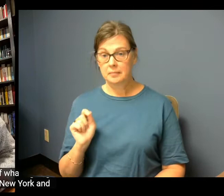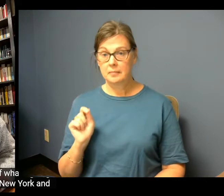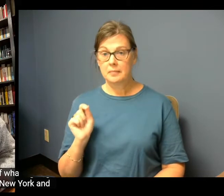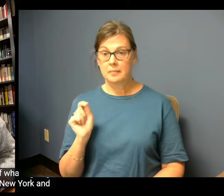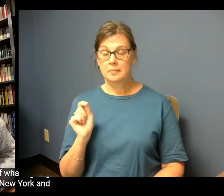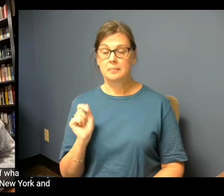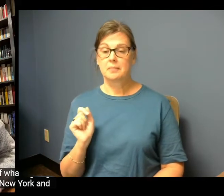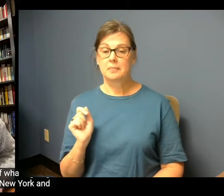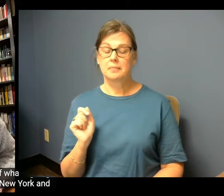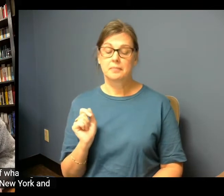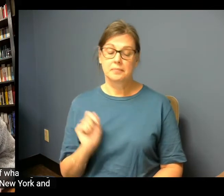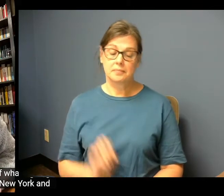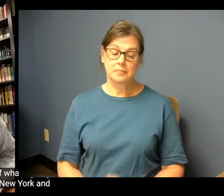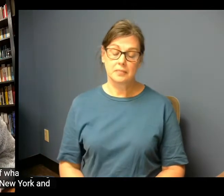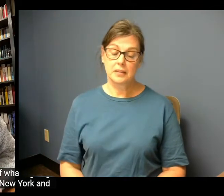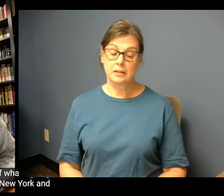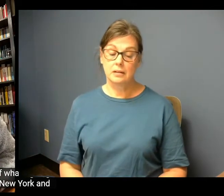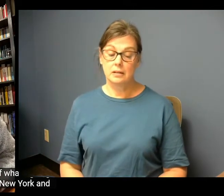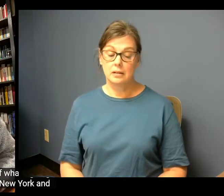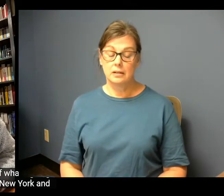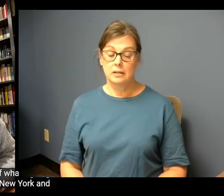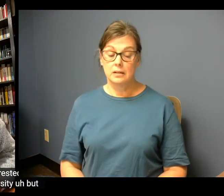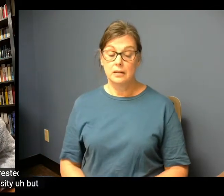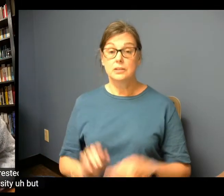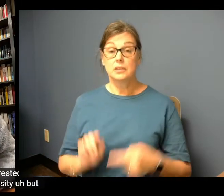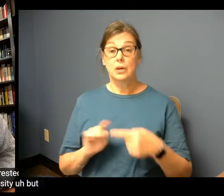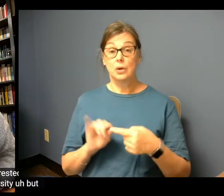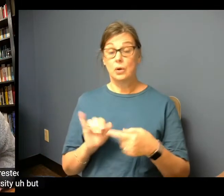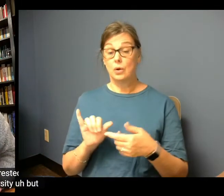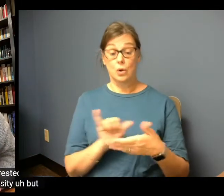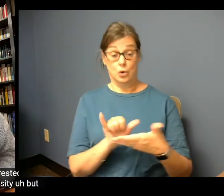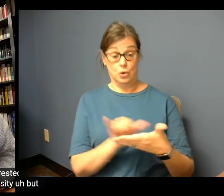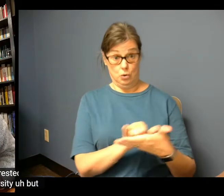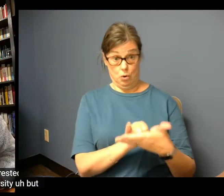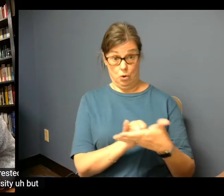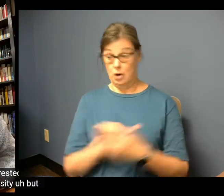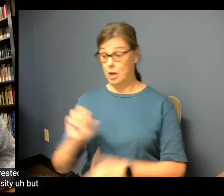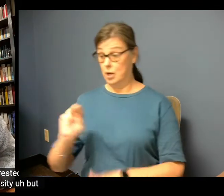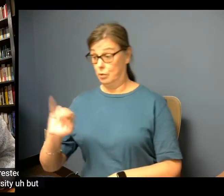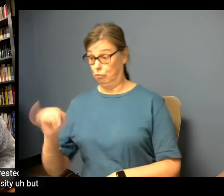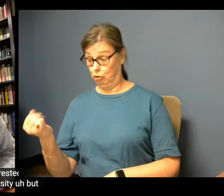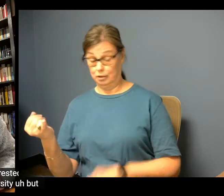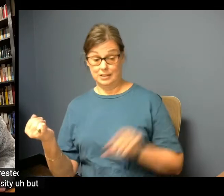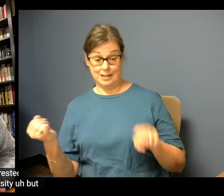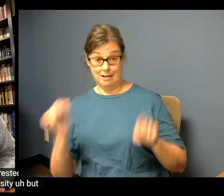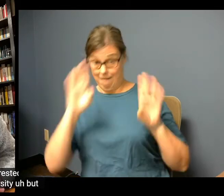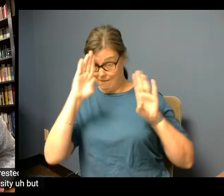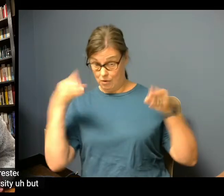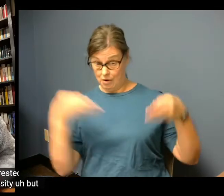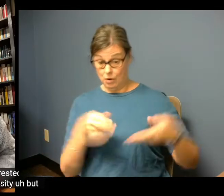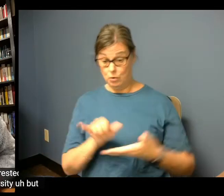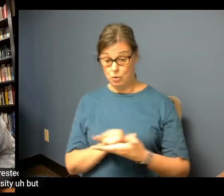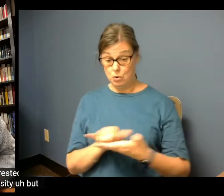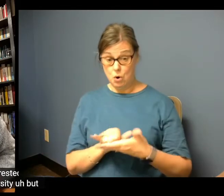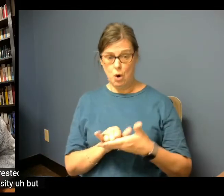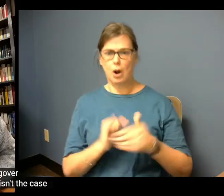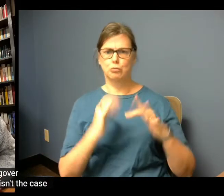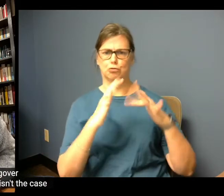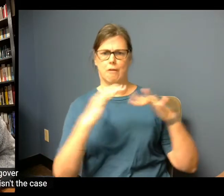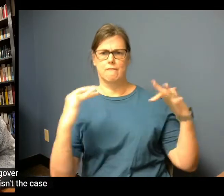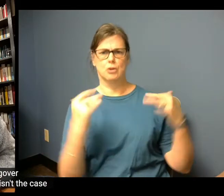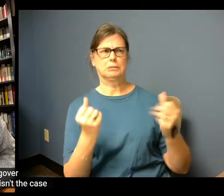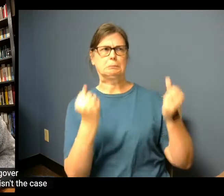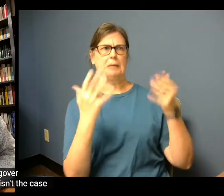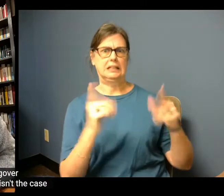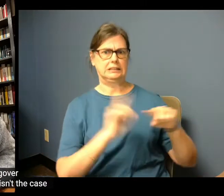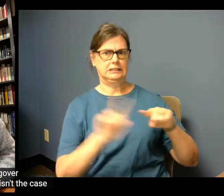be the United States. So with New York and New Jersey, we're going to be interested in New York. We're interested in its diversity, but